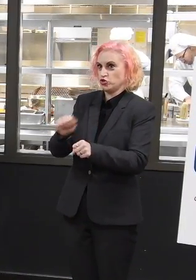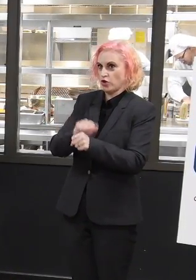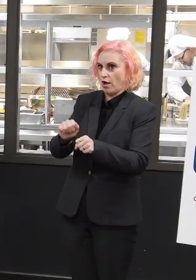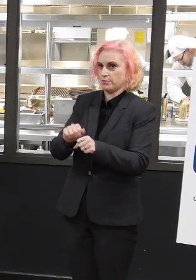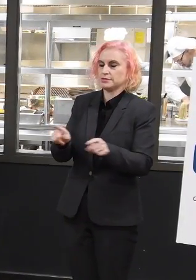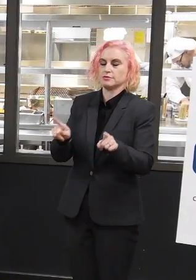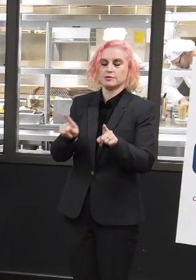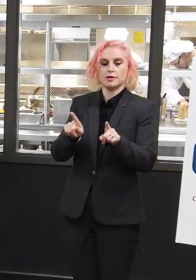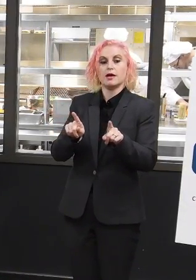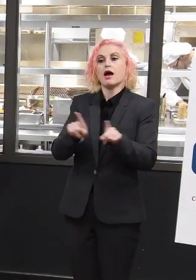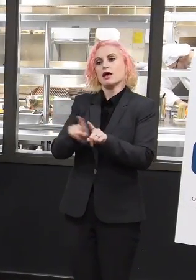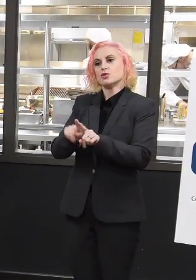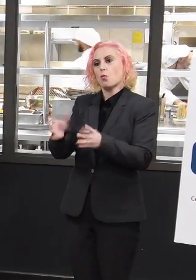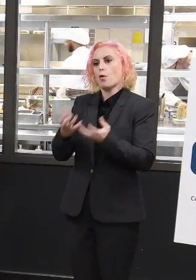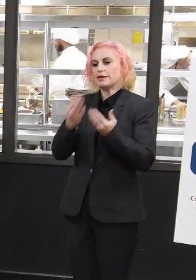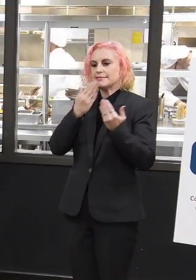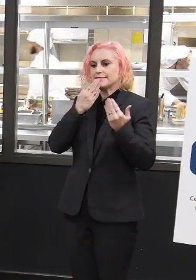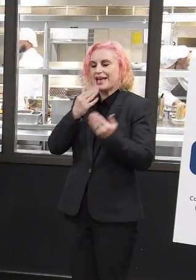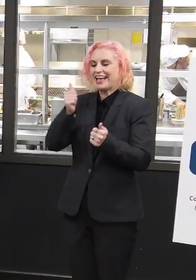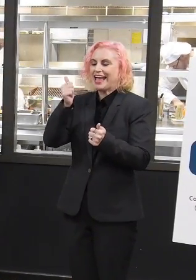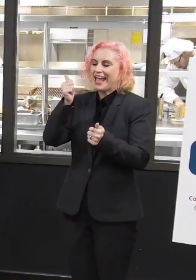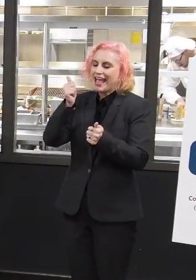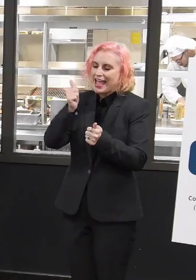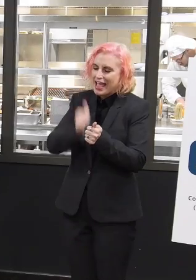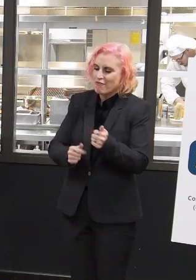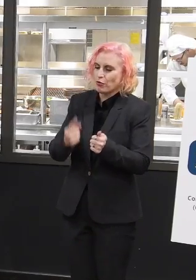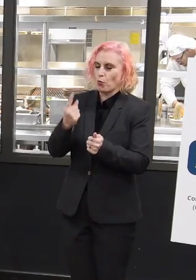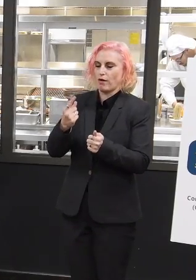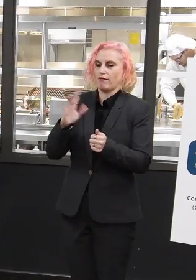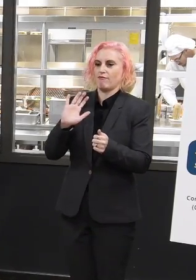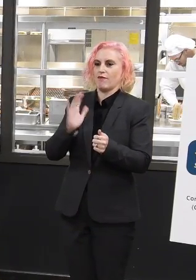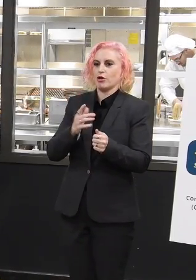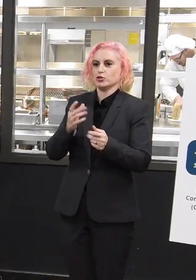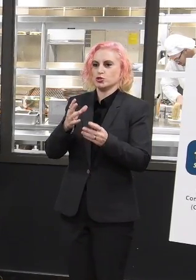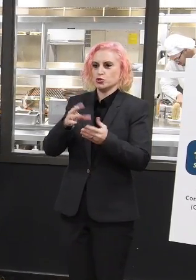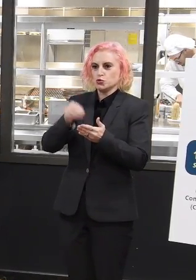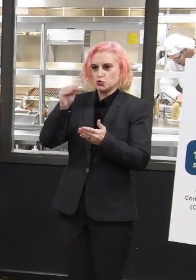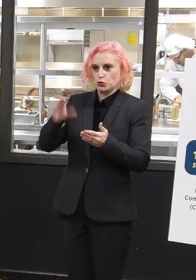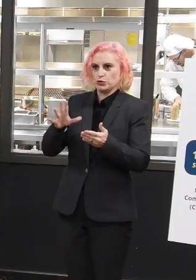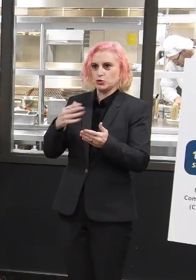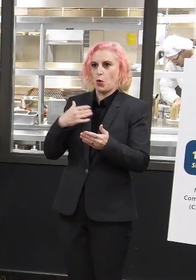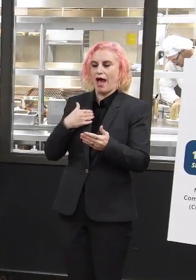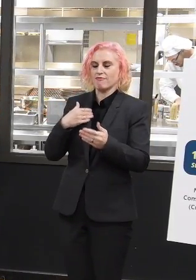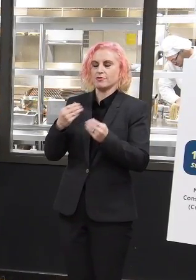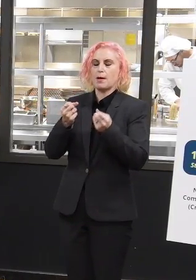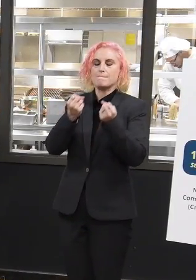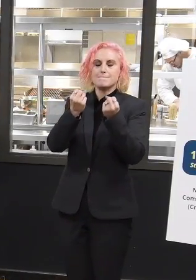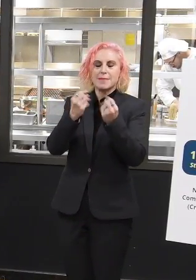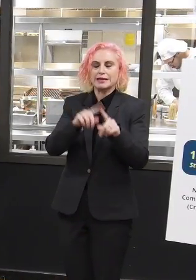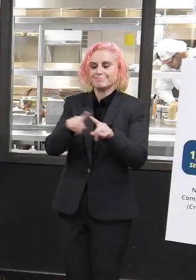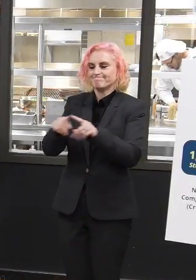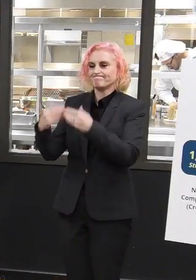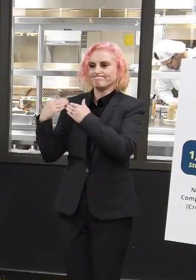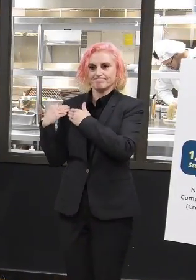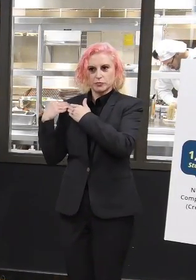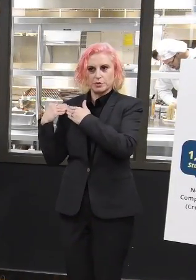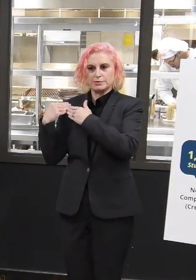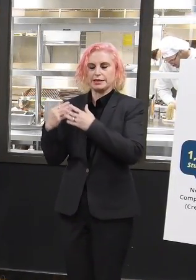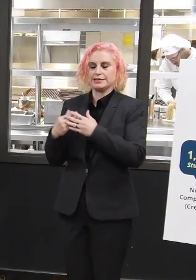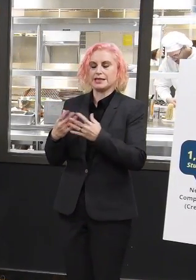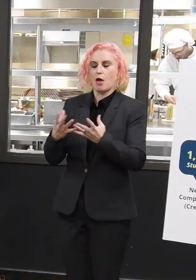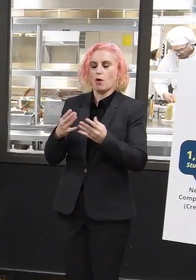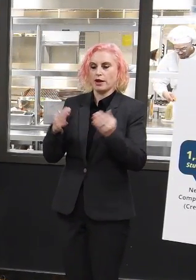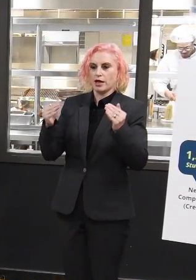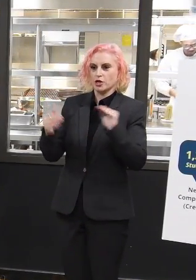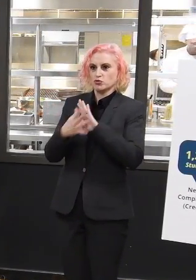one of our students who wears so many different hats throughout the day. I want to speak to you when I